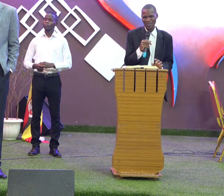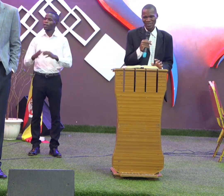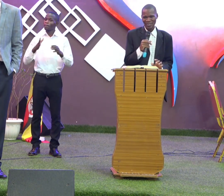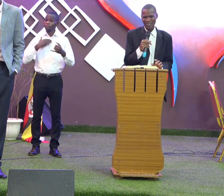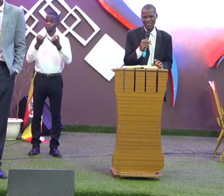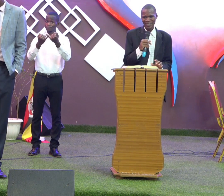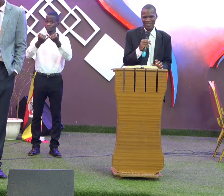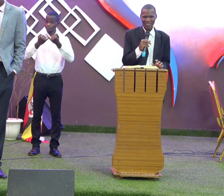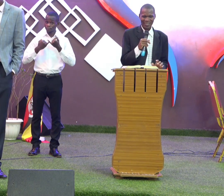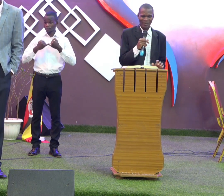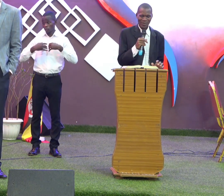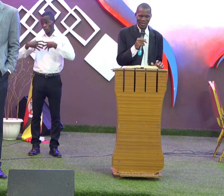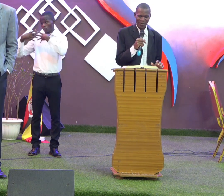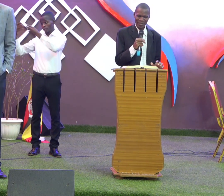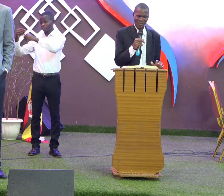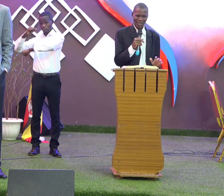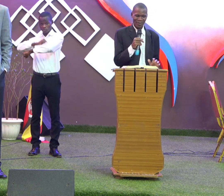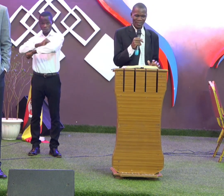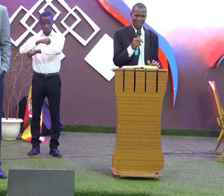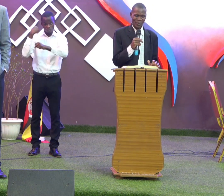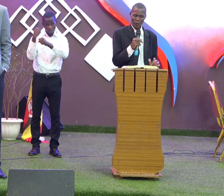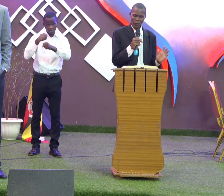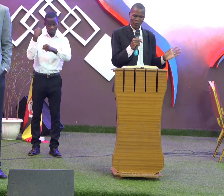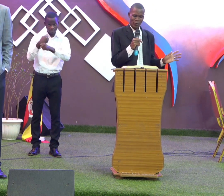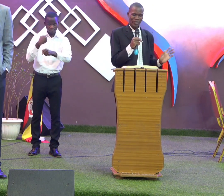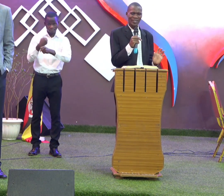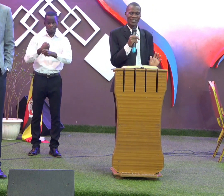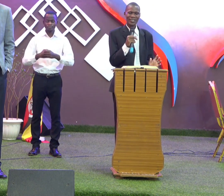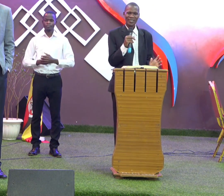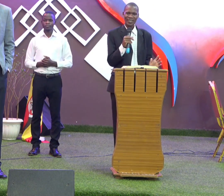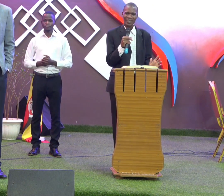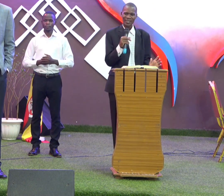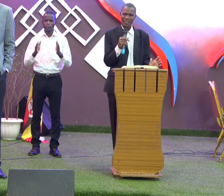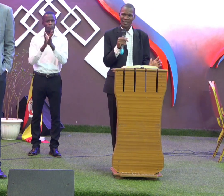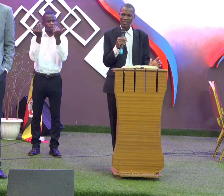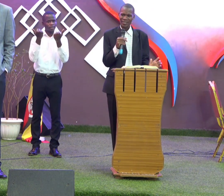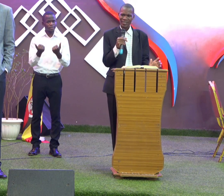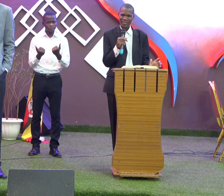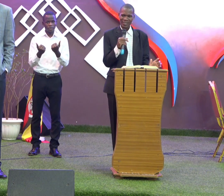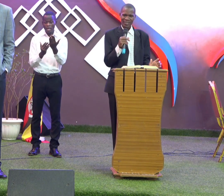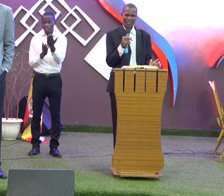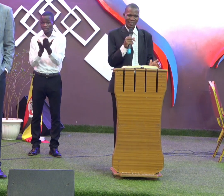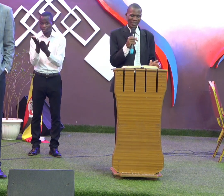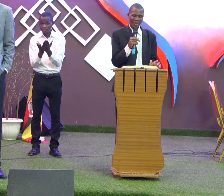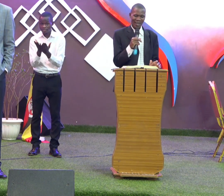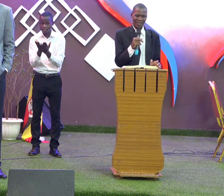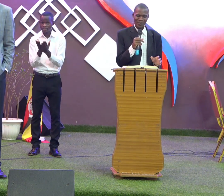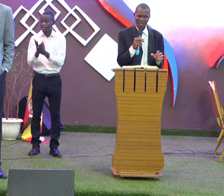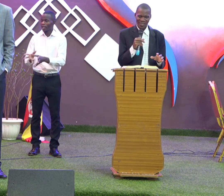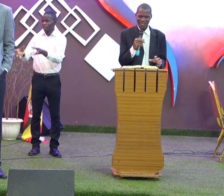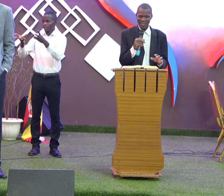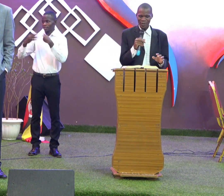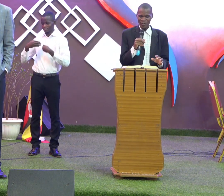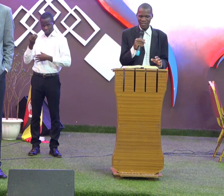teyaliwo yali agenze kusomera kusomesa. Madam was not around, she had gone to school to teach. Omwana omukozi yaliwo na ampe mmere. And